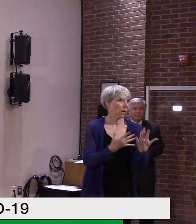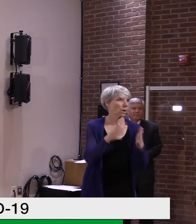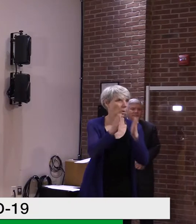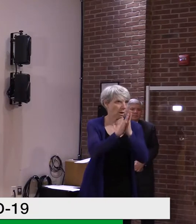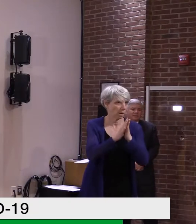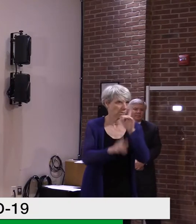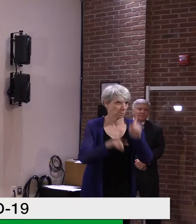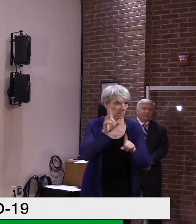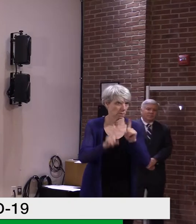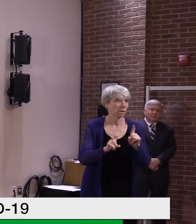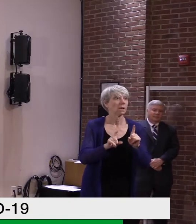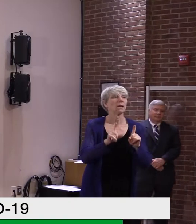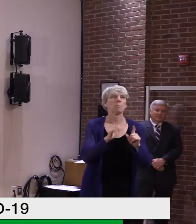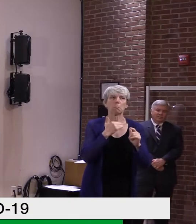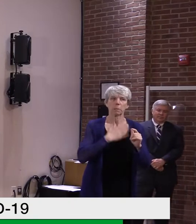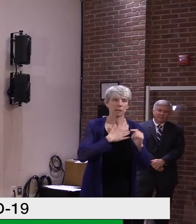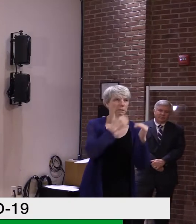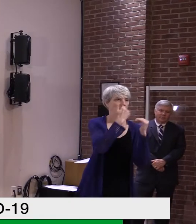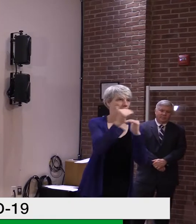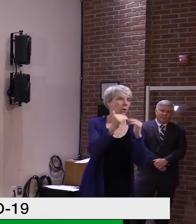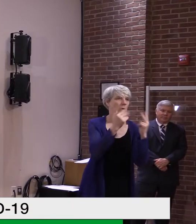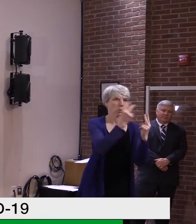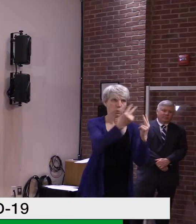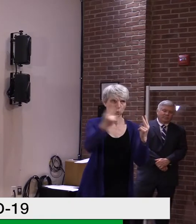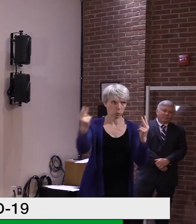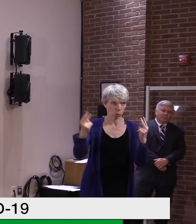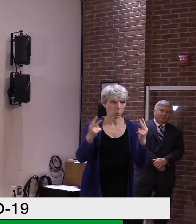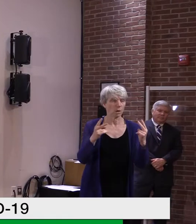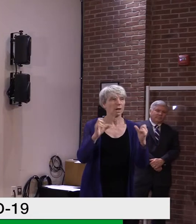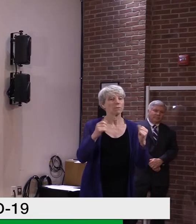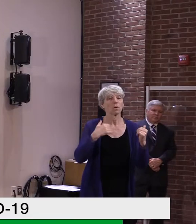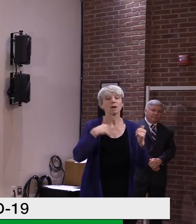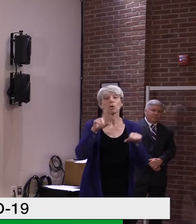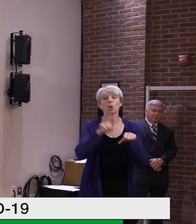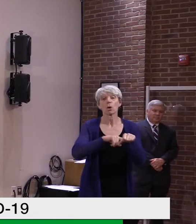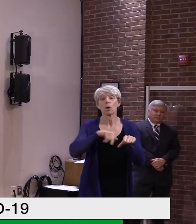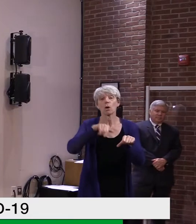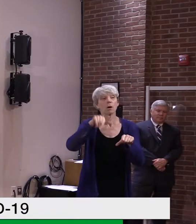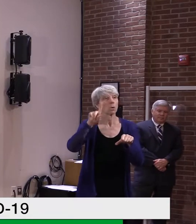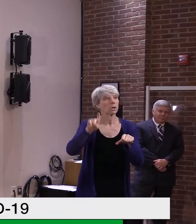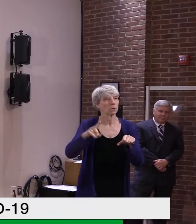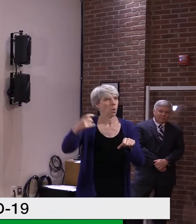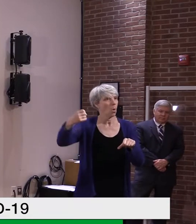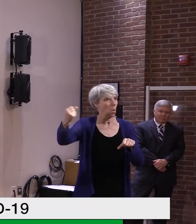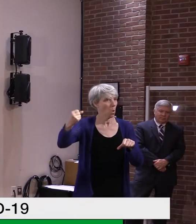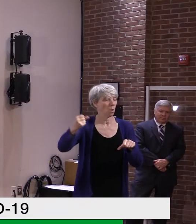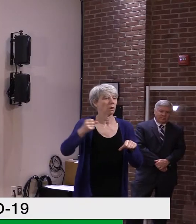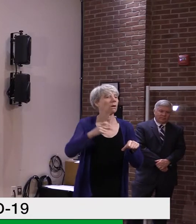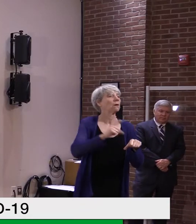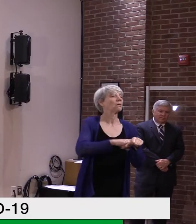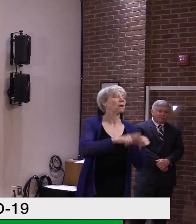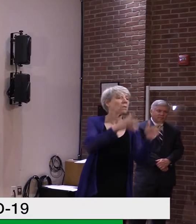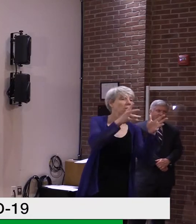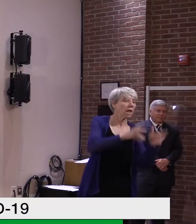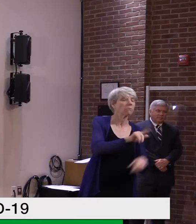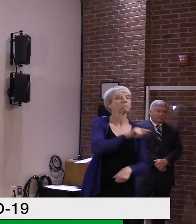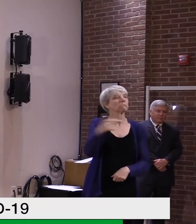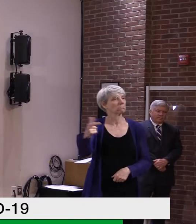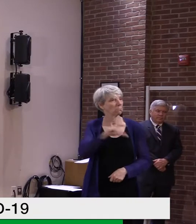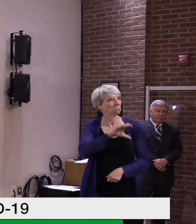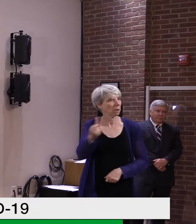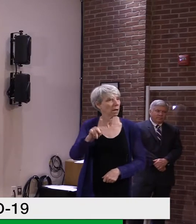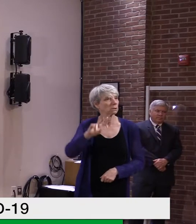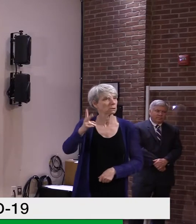send me a text or an email, and we can come back to you for a follow-up at the end. Time allowing. So we'll start with Calvin Cutler, Channel